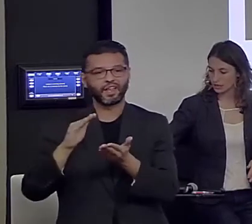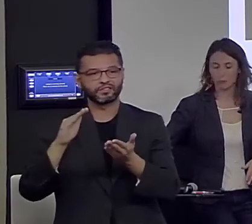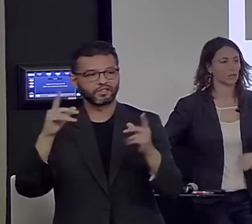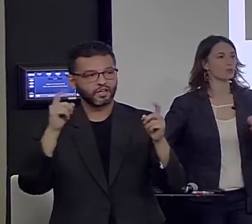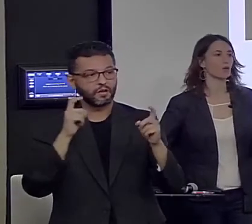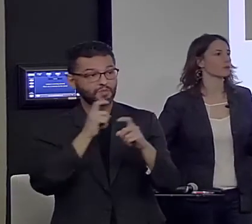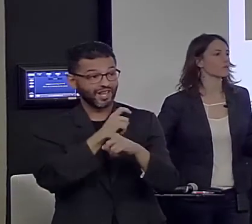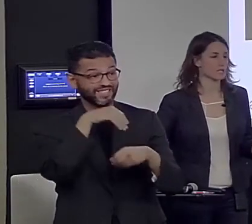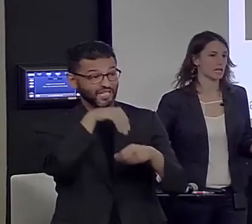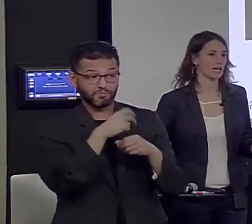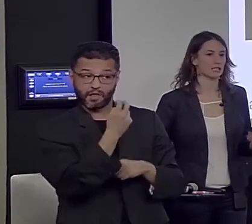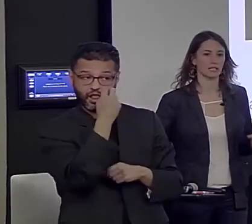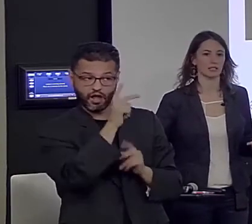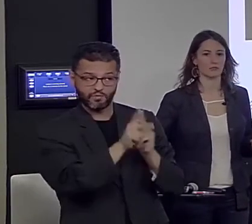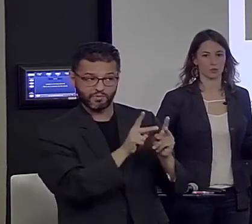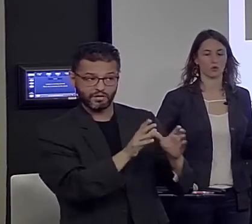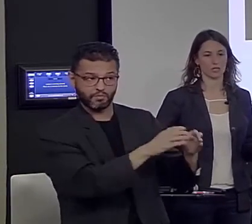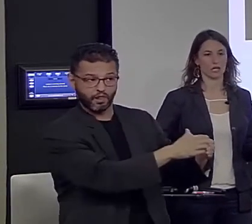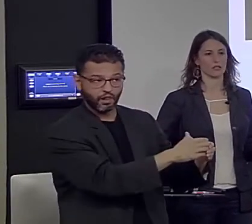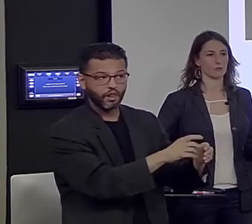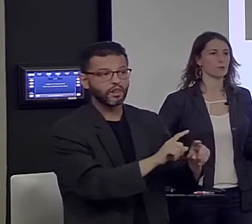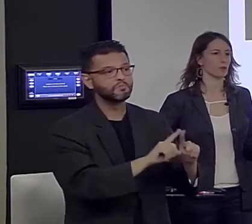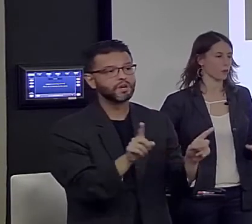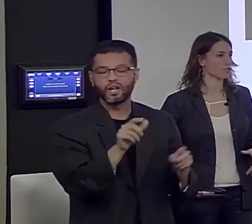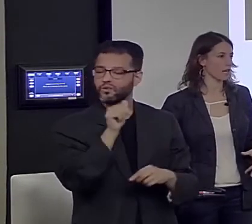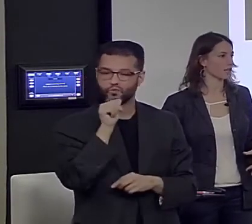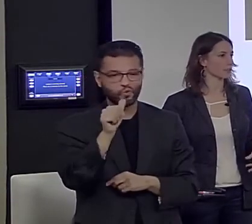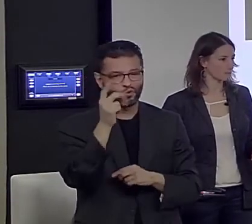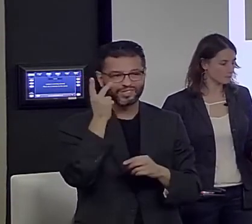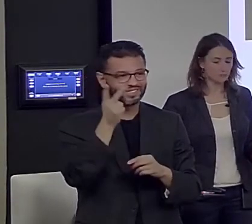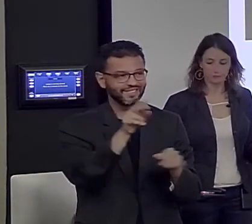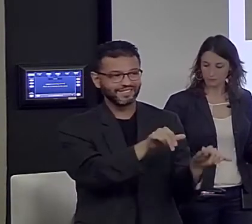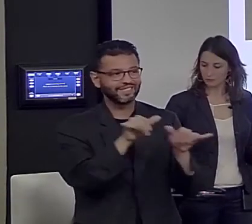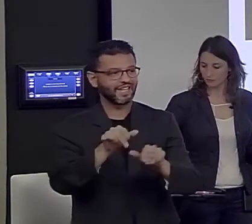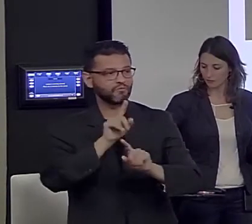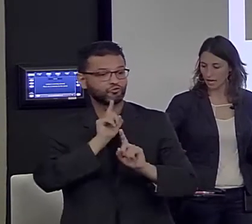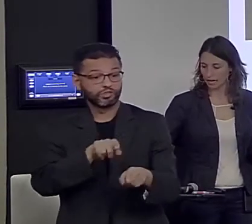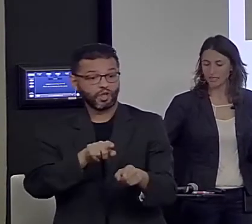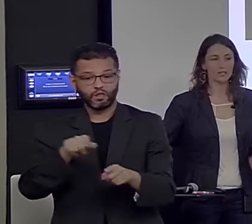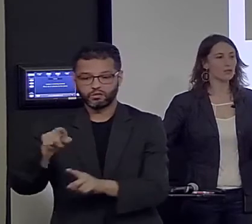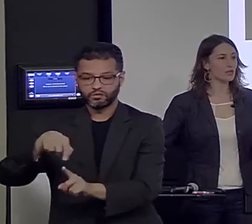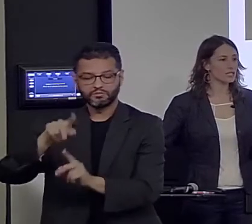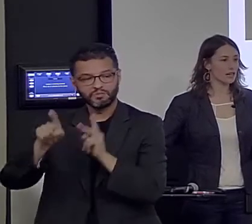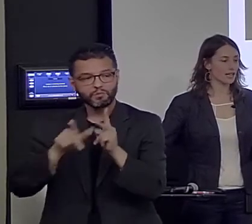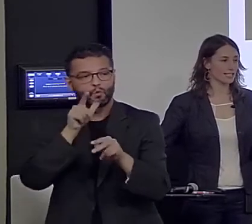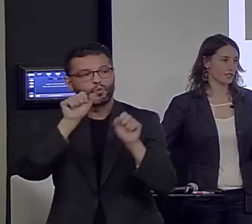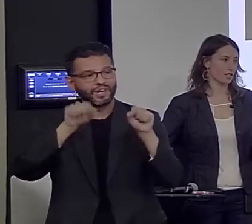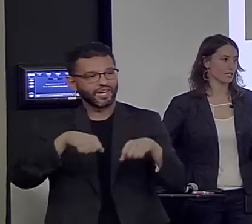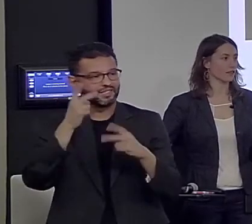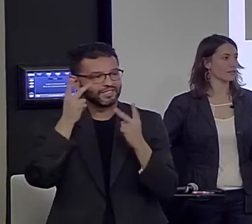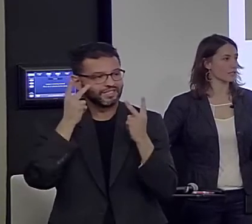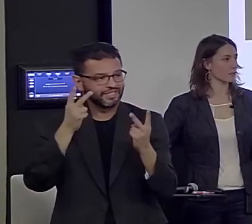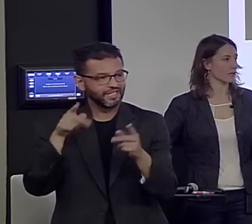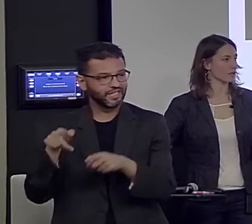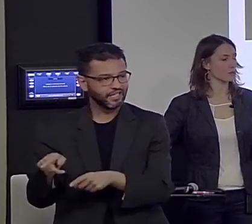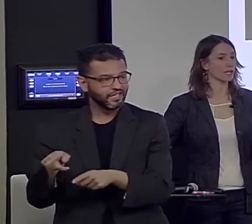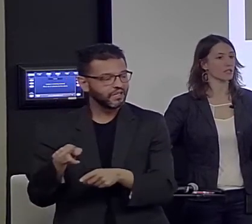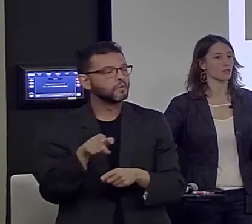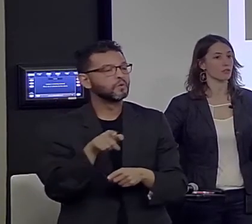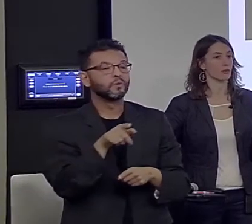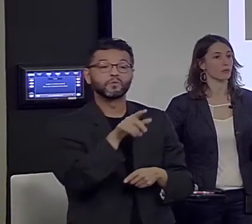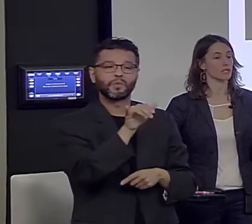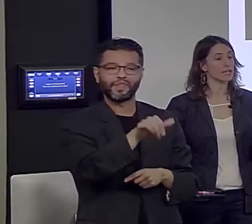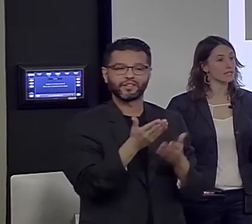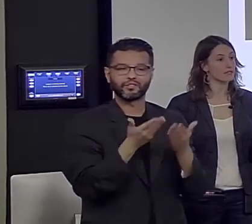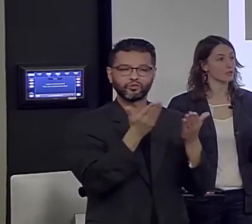individuals, but you don't see that in the visual cortex of people who are sighted. Okay, so this to us suggests that this part of the brain